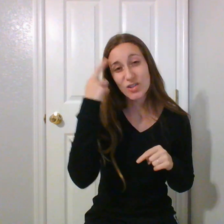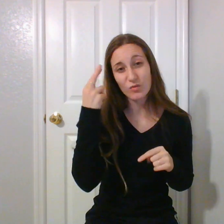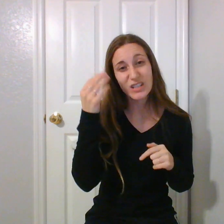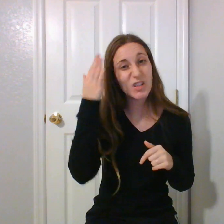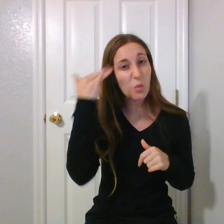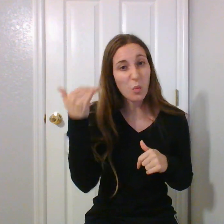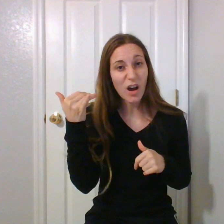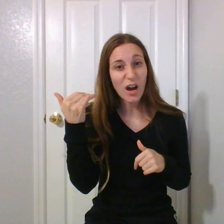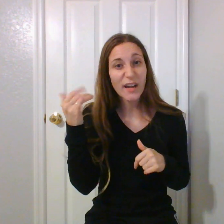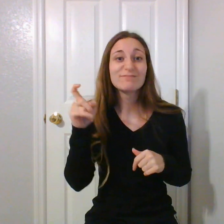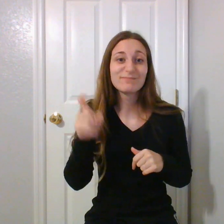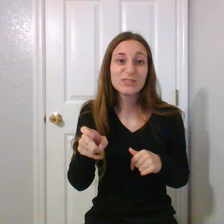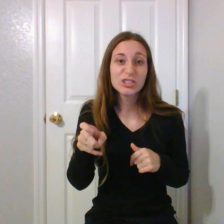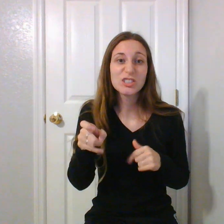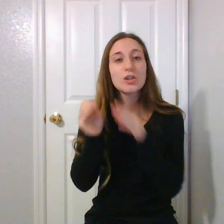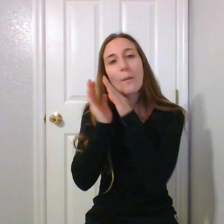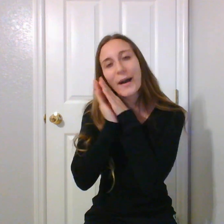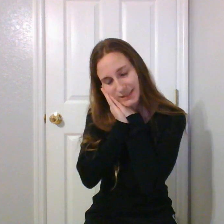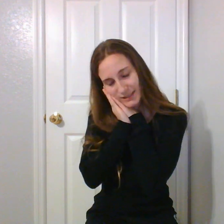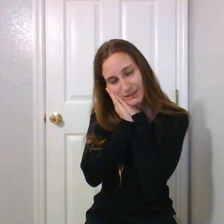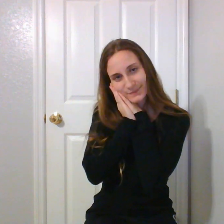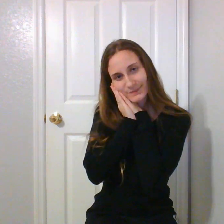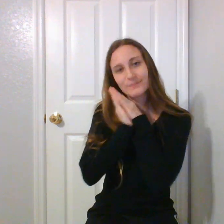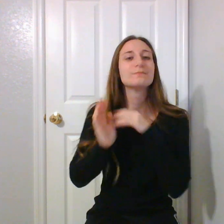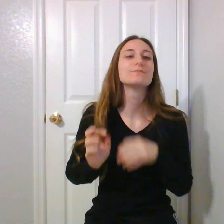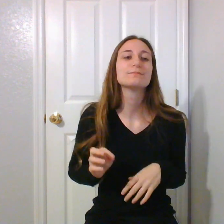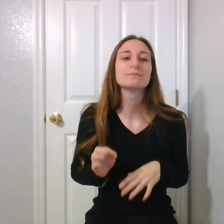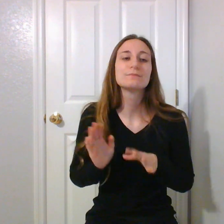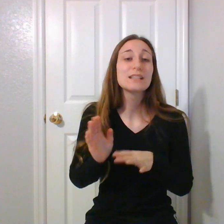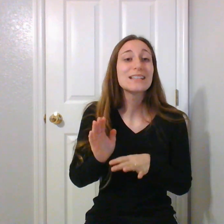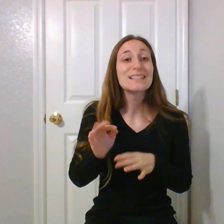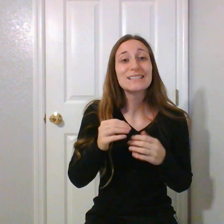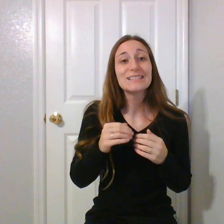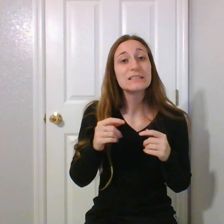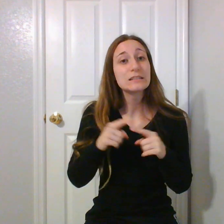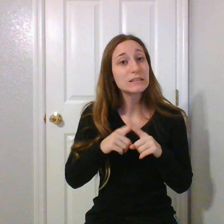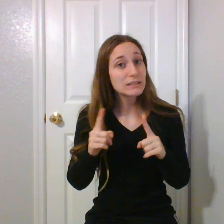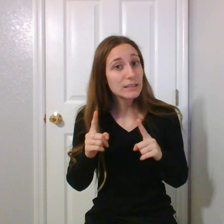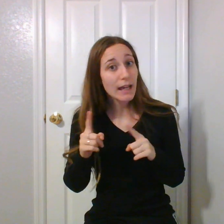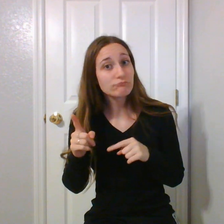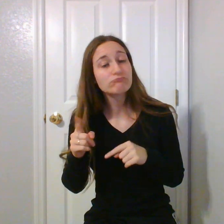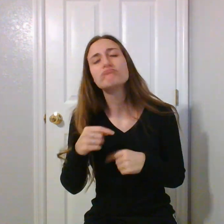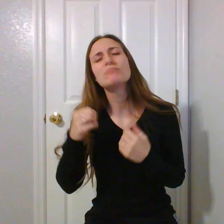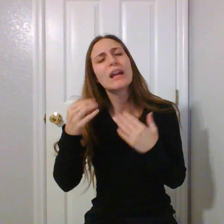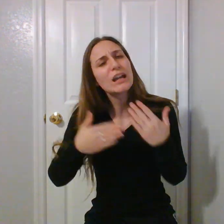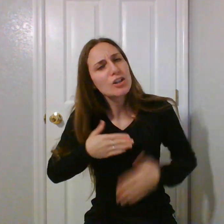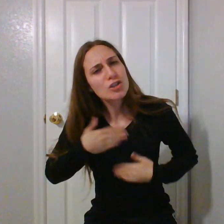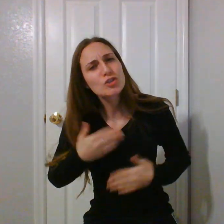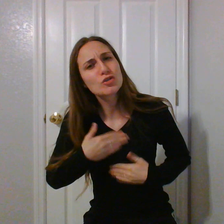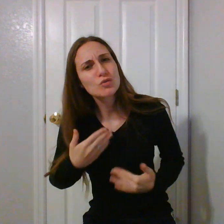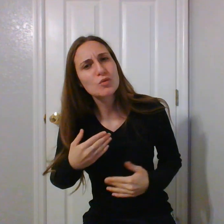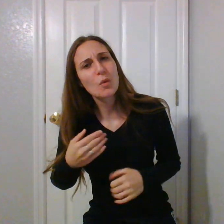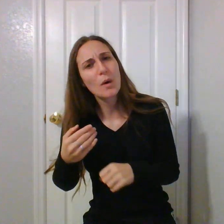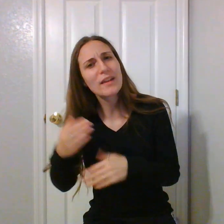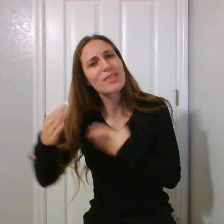shouldn't be up at this time whereas instead of just sitting there mentally sabotaging yourself why don't you enjoy the process and build yourself up like i can't